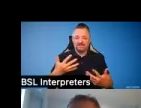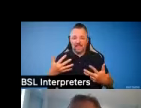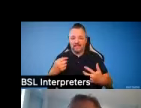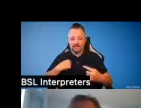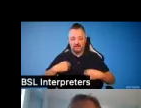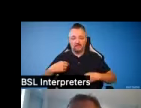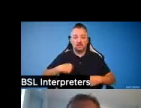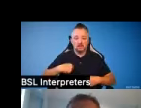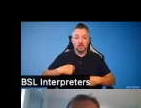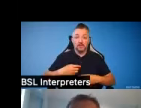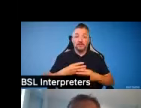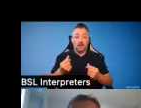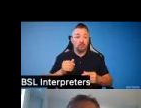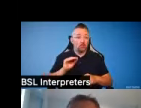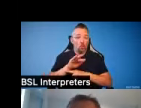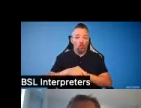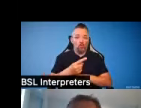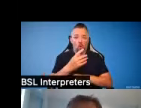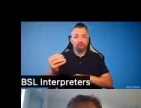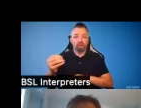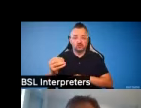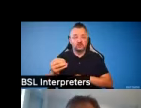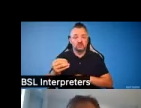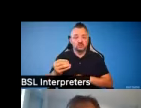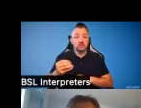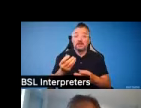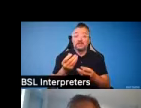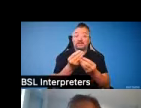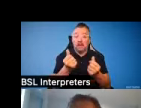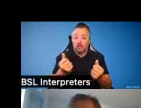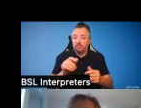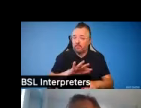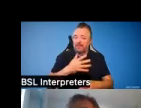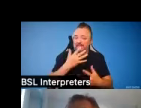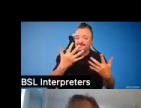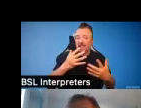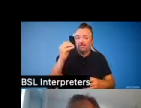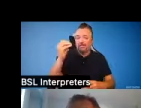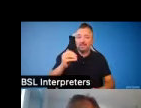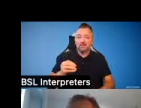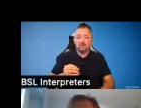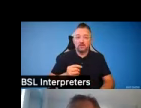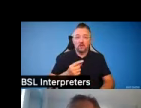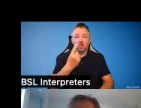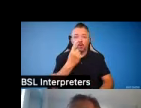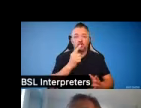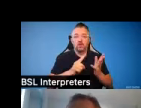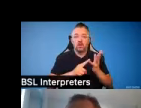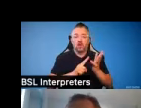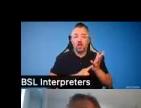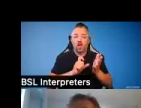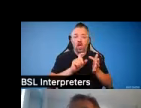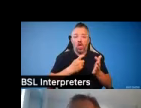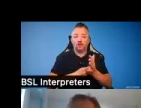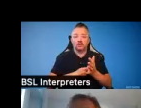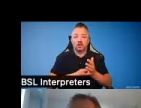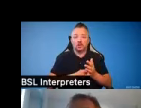of people have hundreds. A few people, about 10%, got a single ulcer, and that